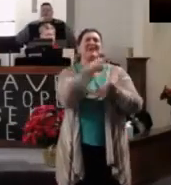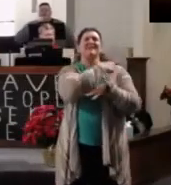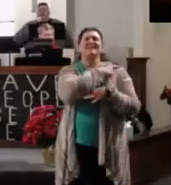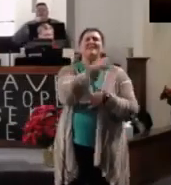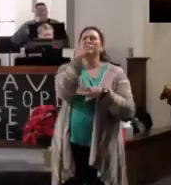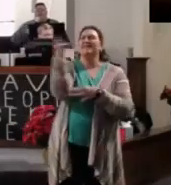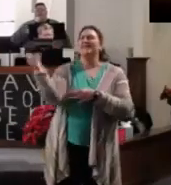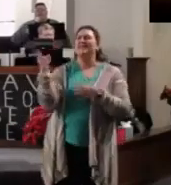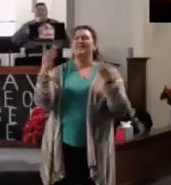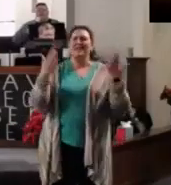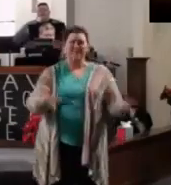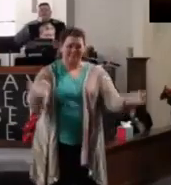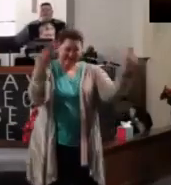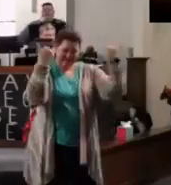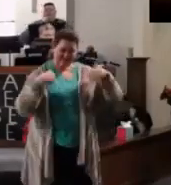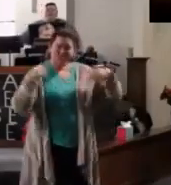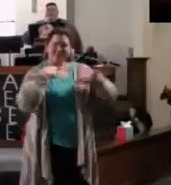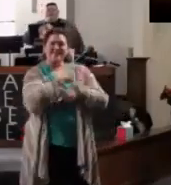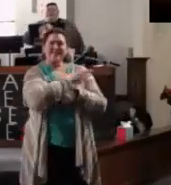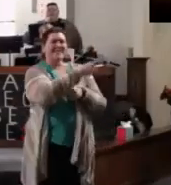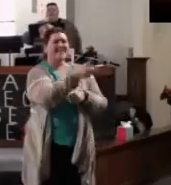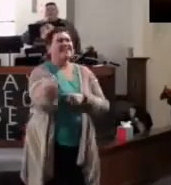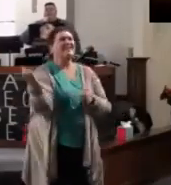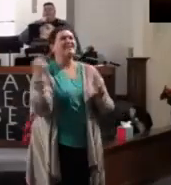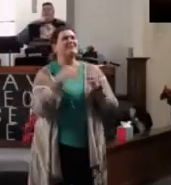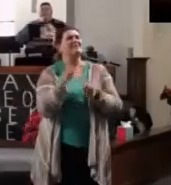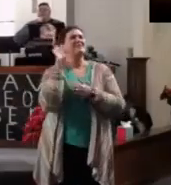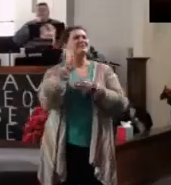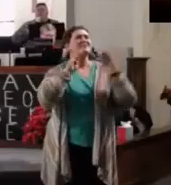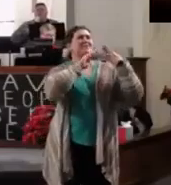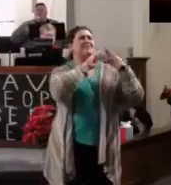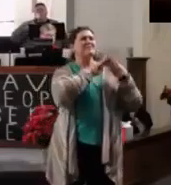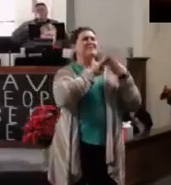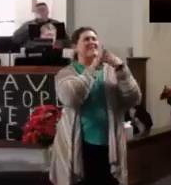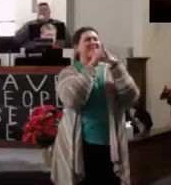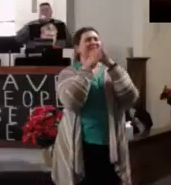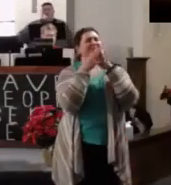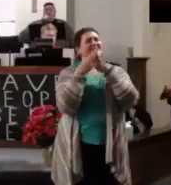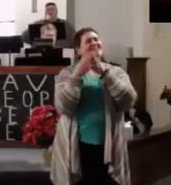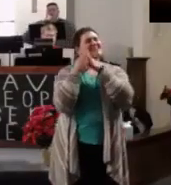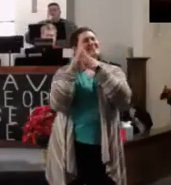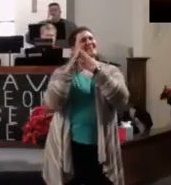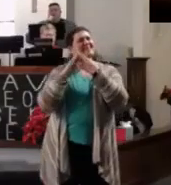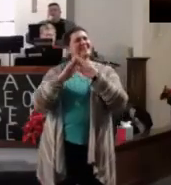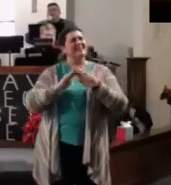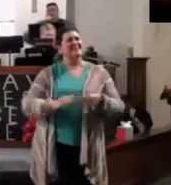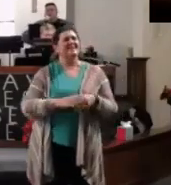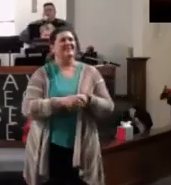O come ye, O come ye to